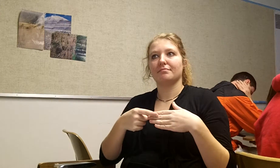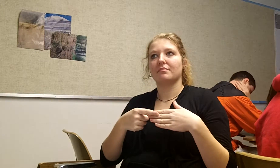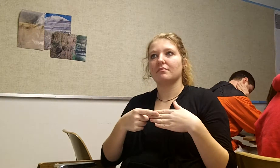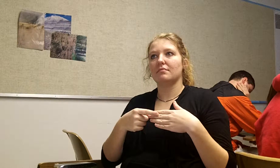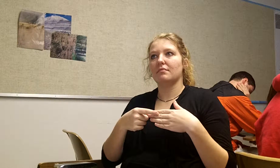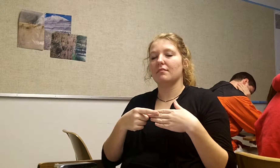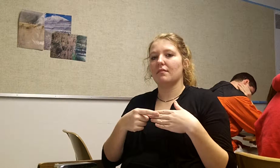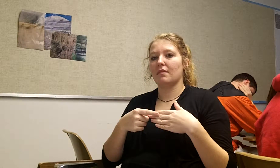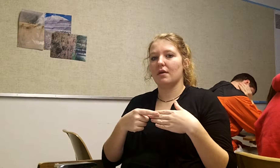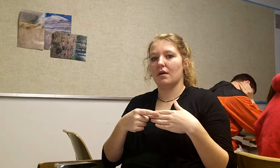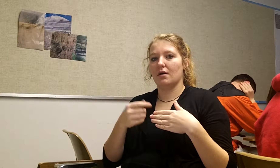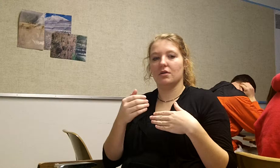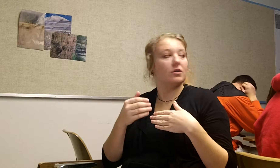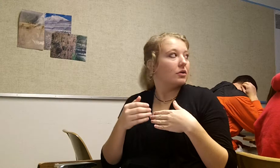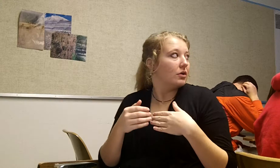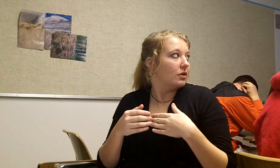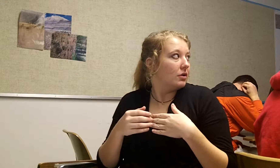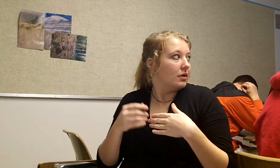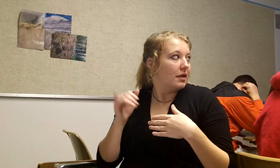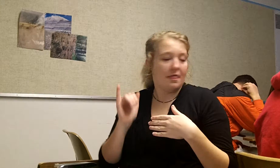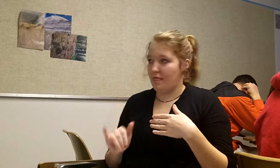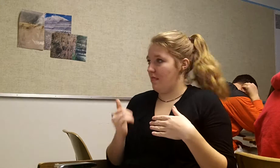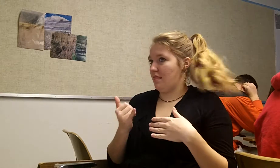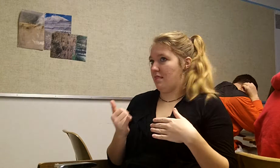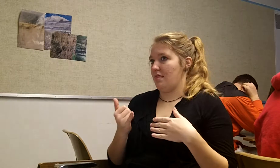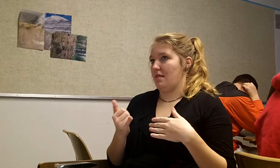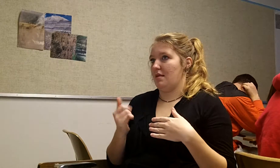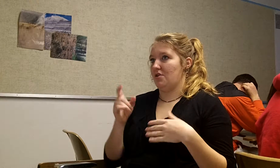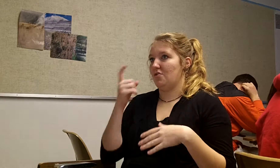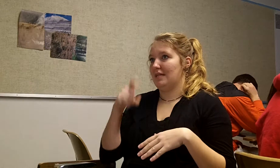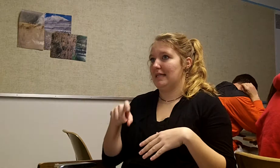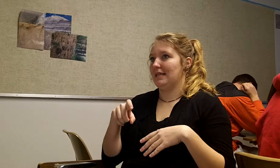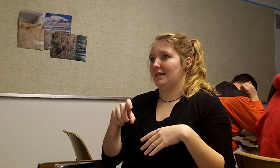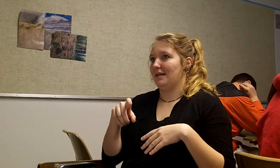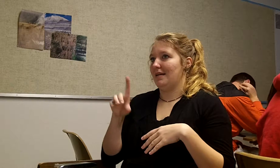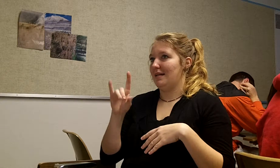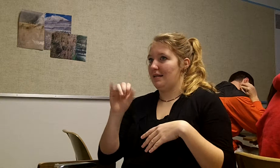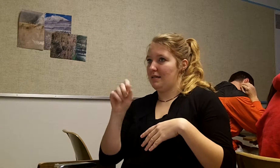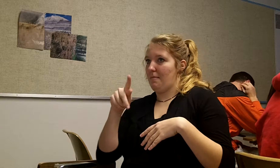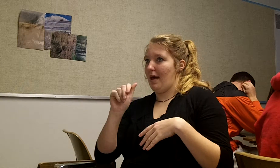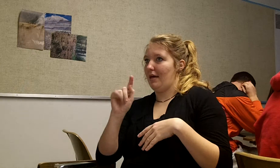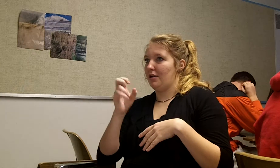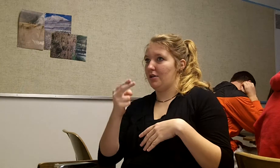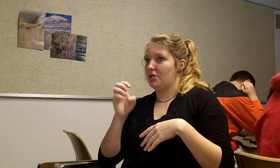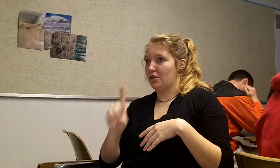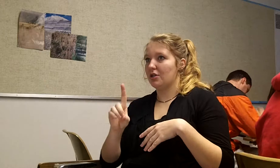is needed for hedgehog secretion from the inducer cells. But if you had a mutant in patched, or